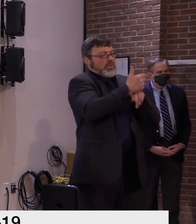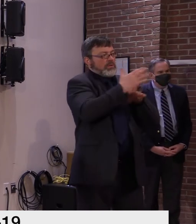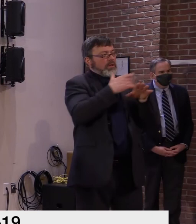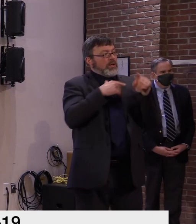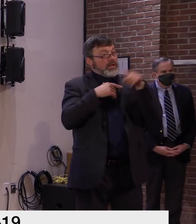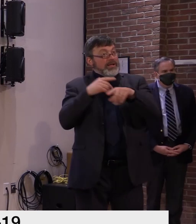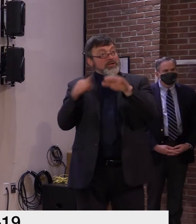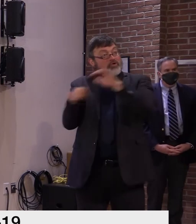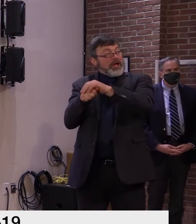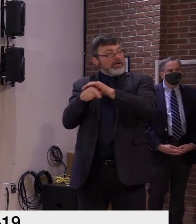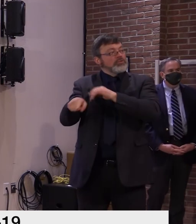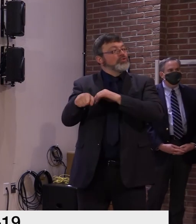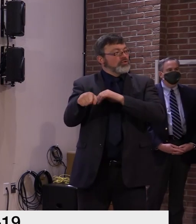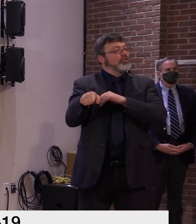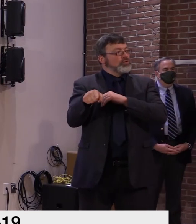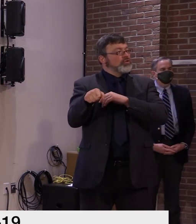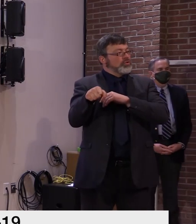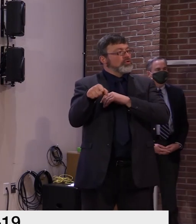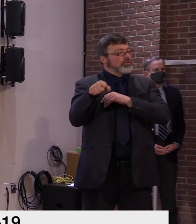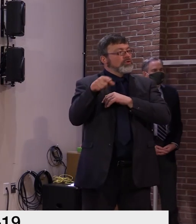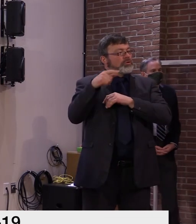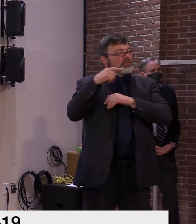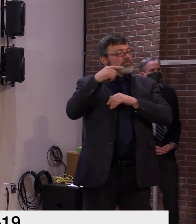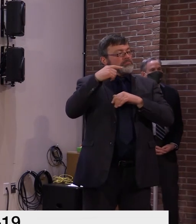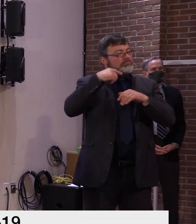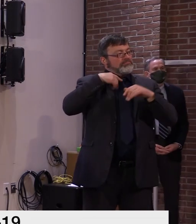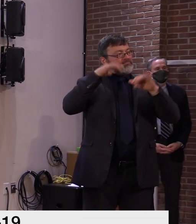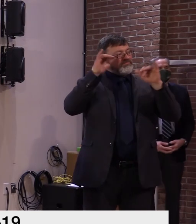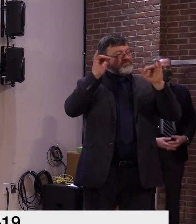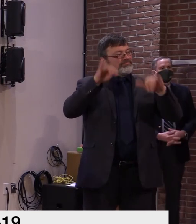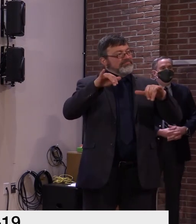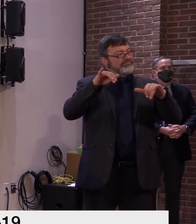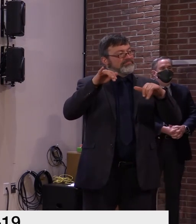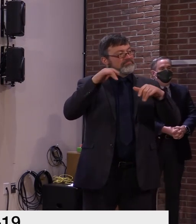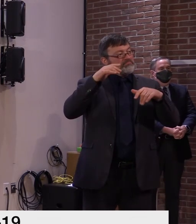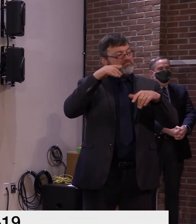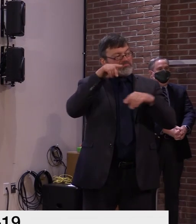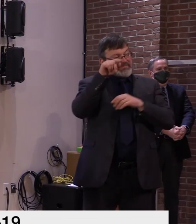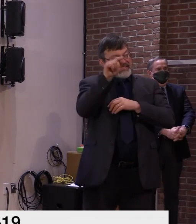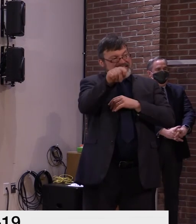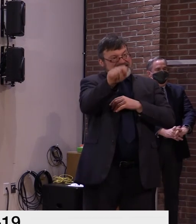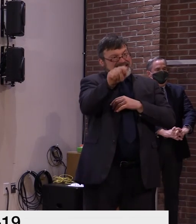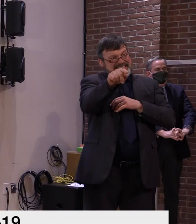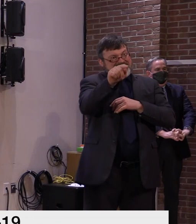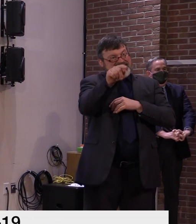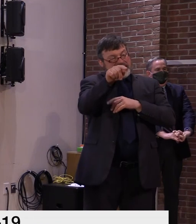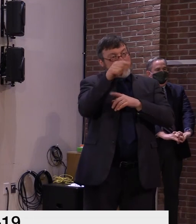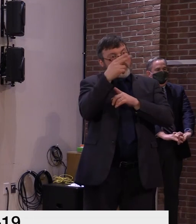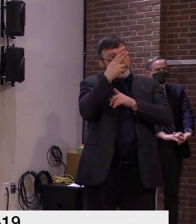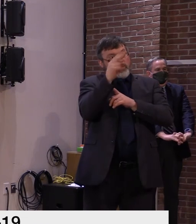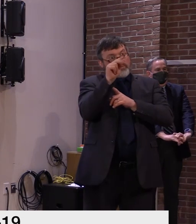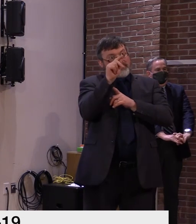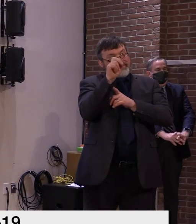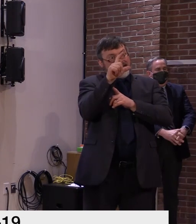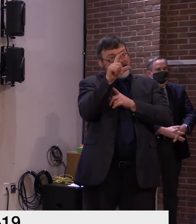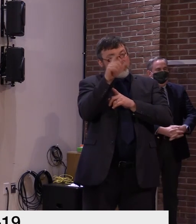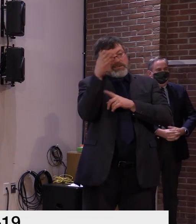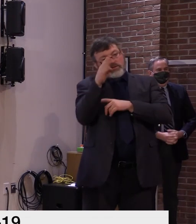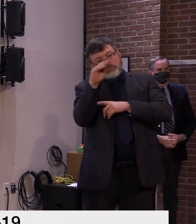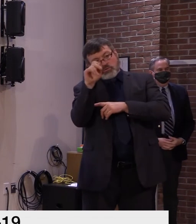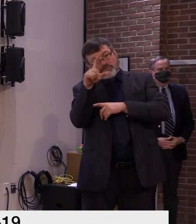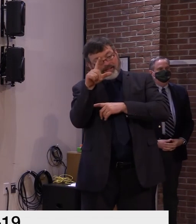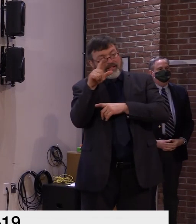start to transition that program to a more manageable and sustainable